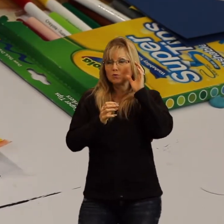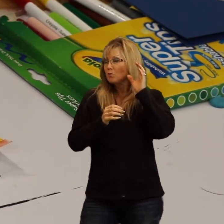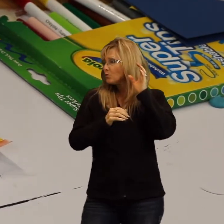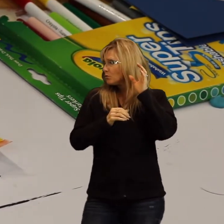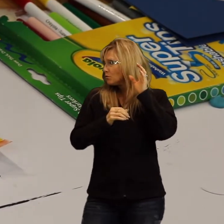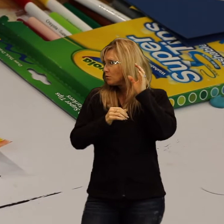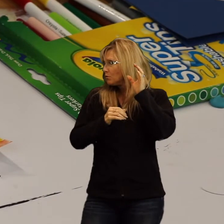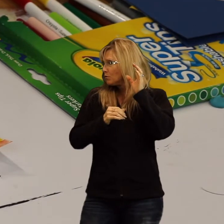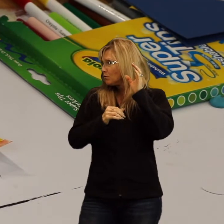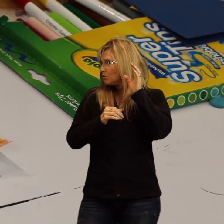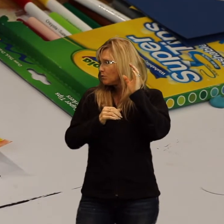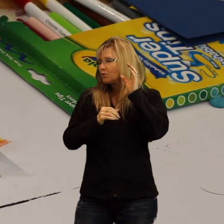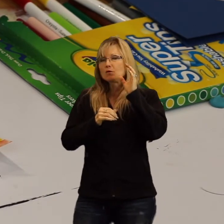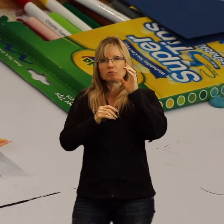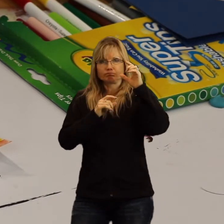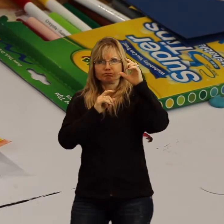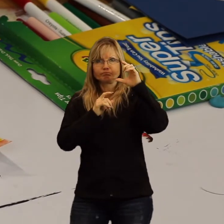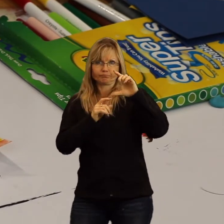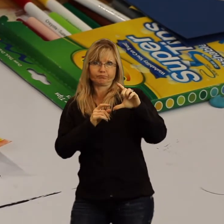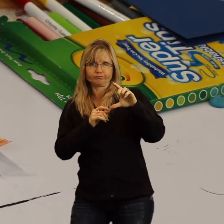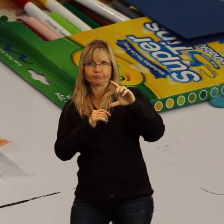And then you'll line up,